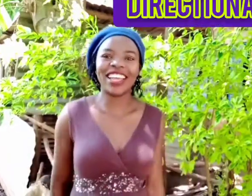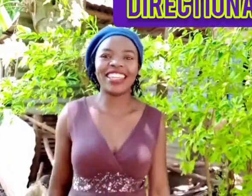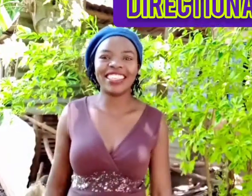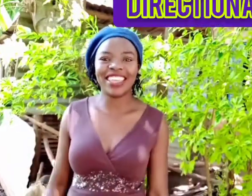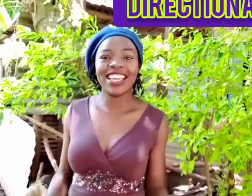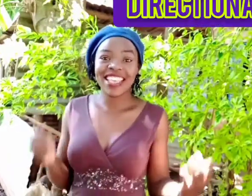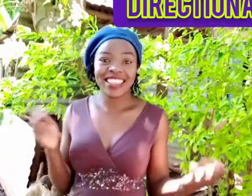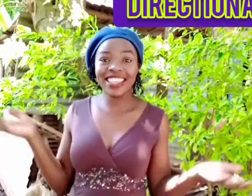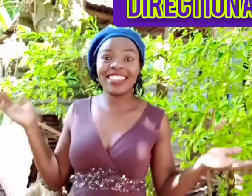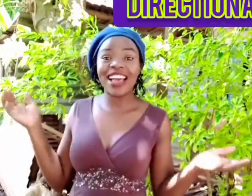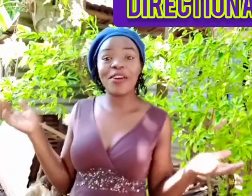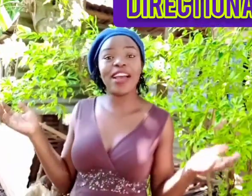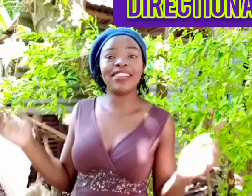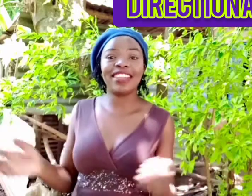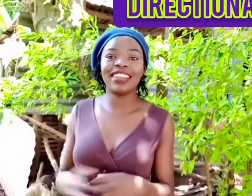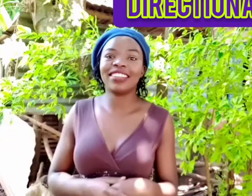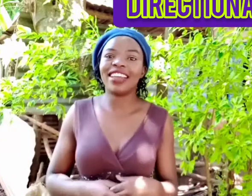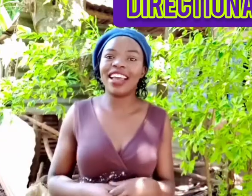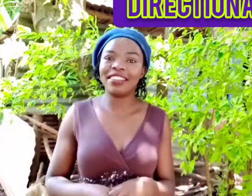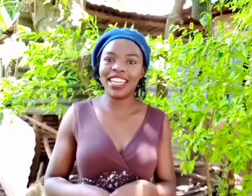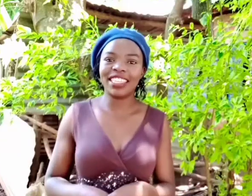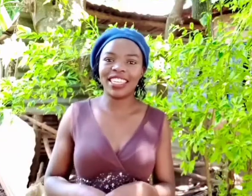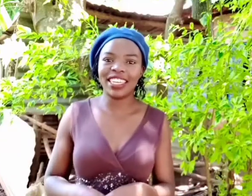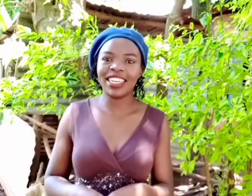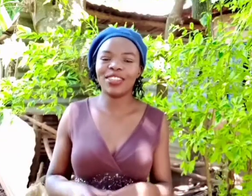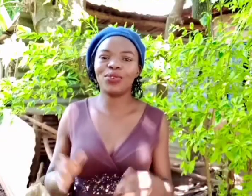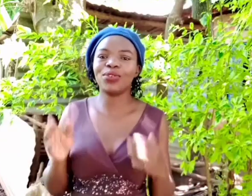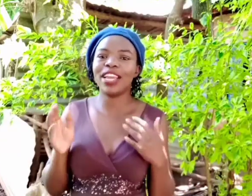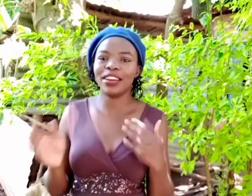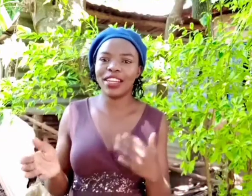directionality. These are words that are related to direction.